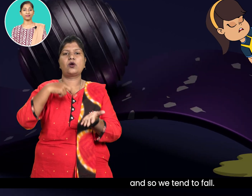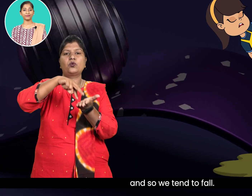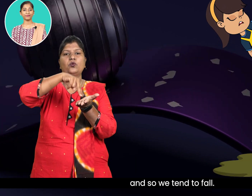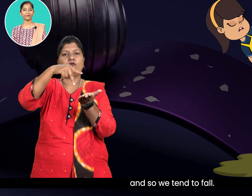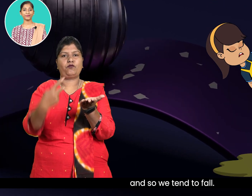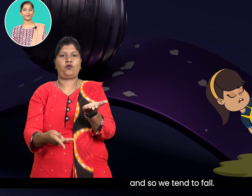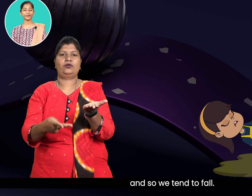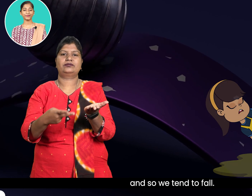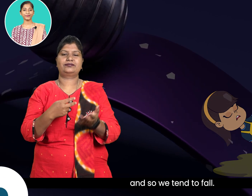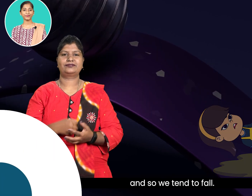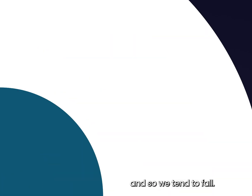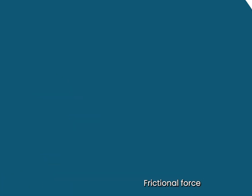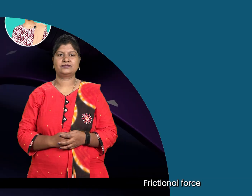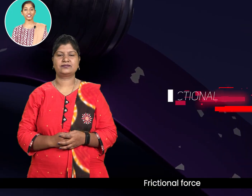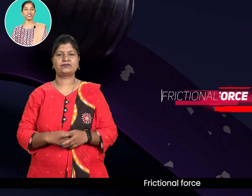fall.